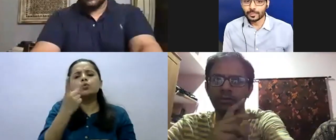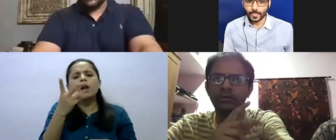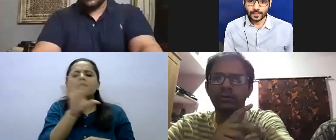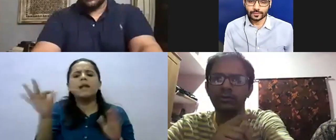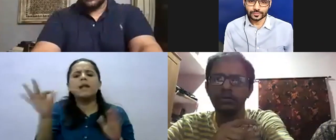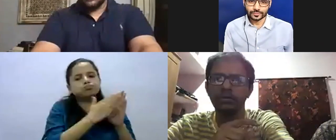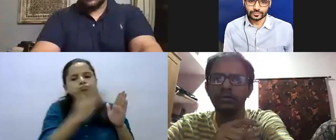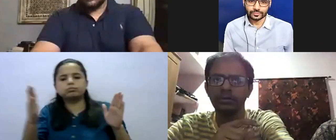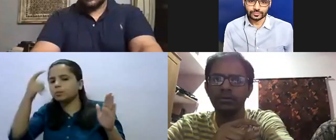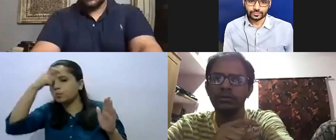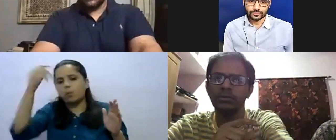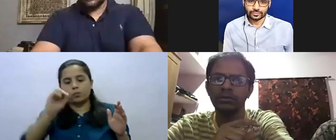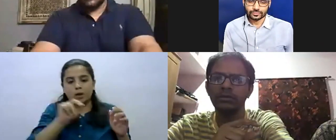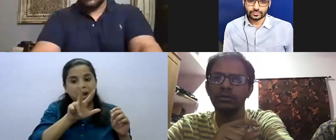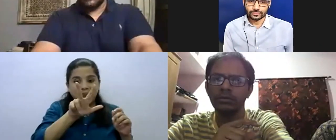worry.